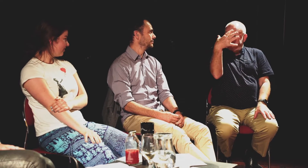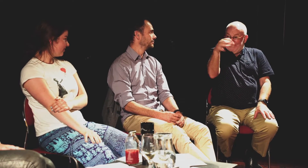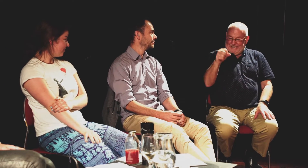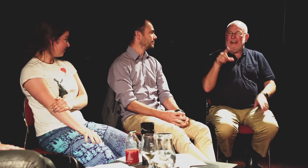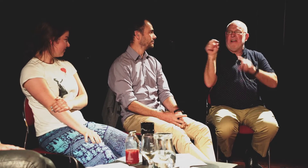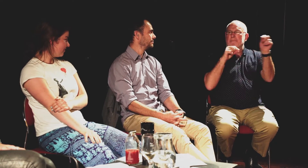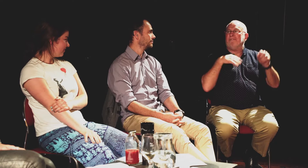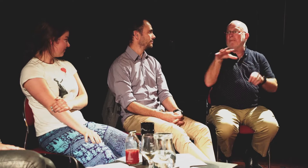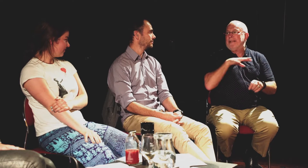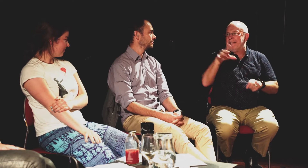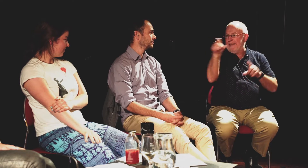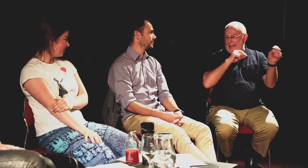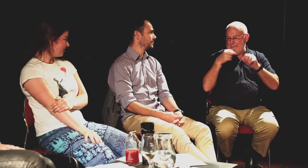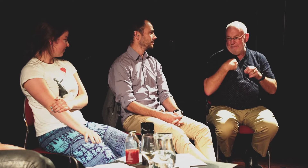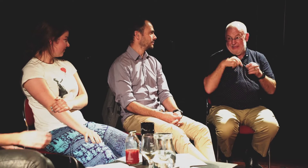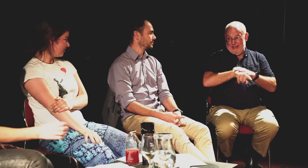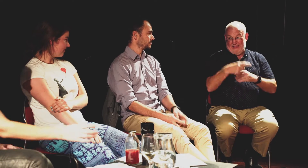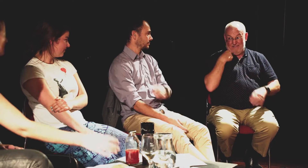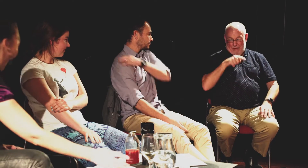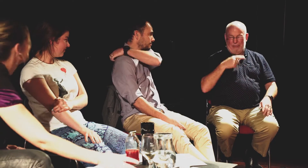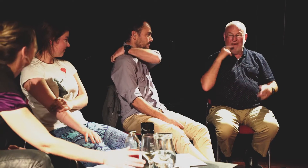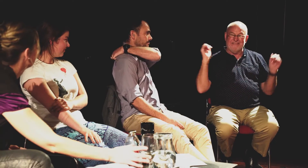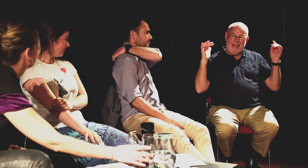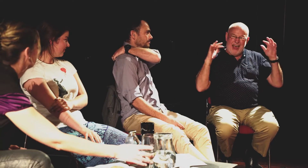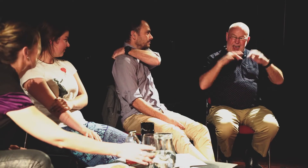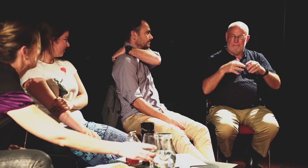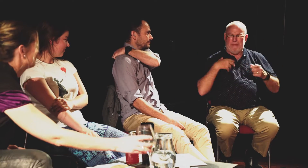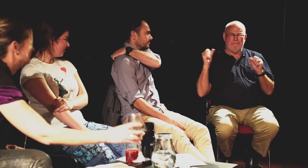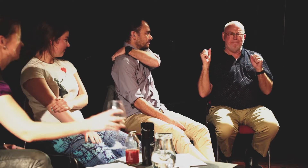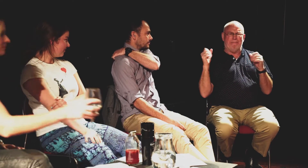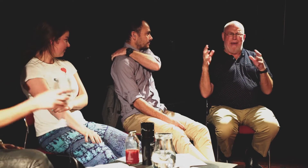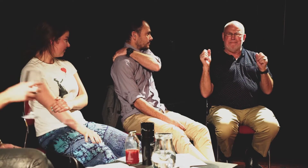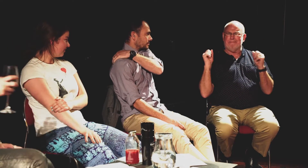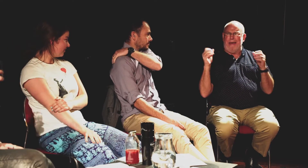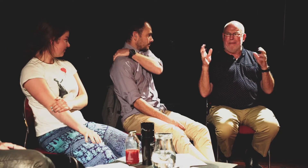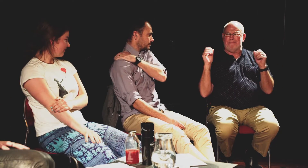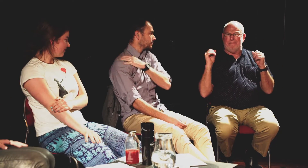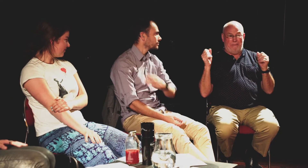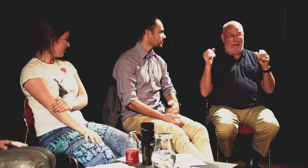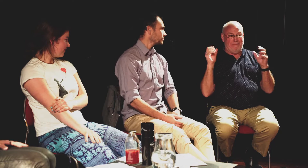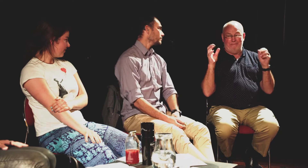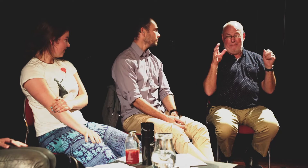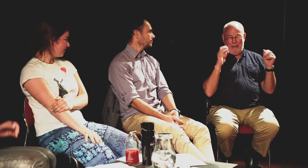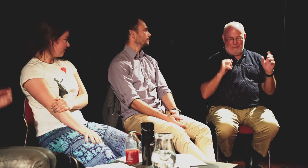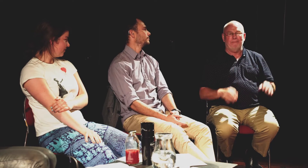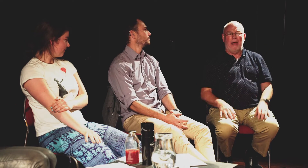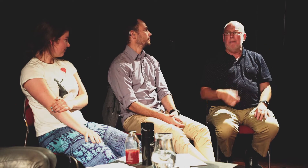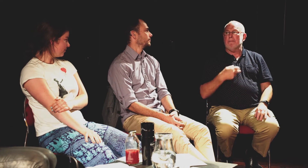When I was 50, I invited my family to the Deaf Club. There was quite a number of people there, a lot of signing going on, a